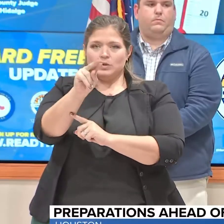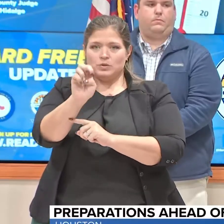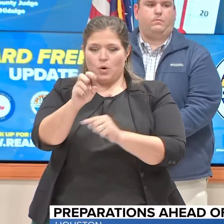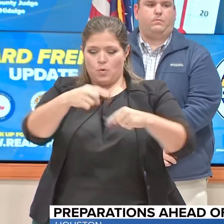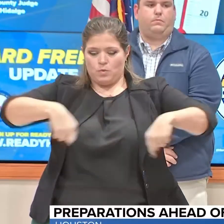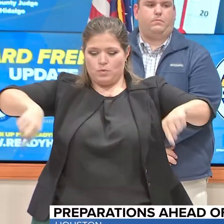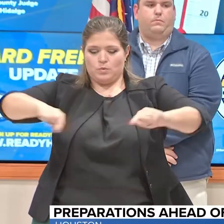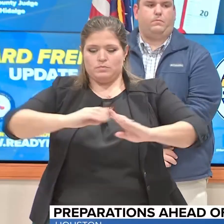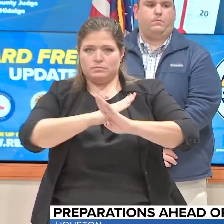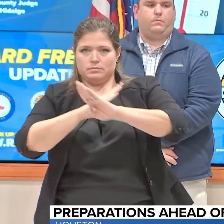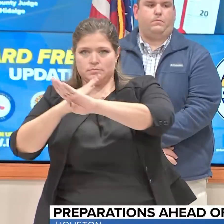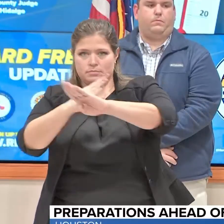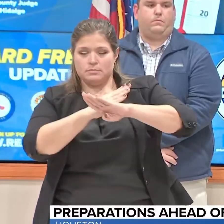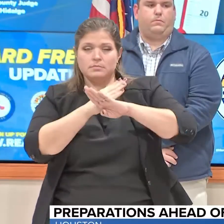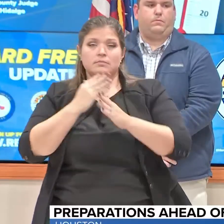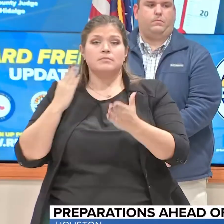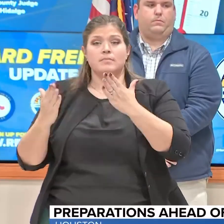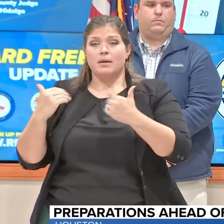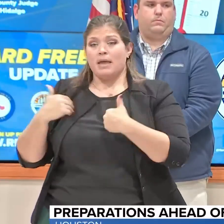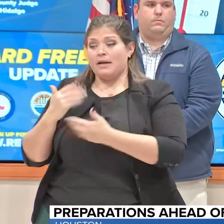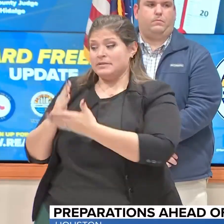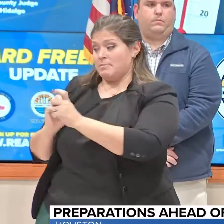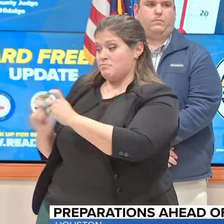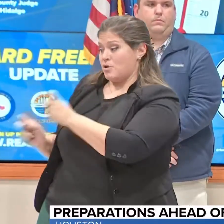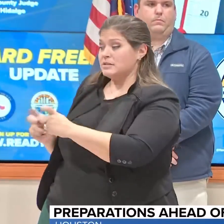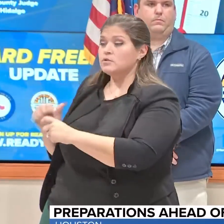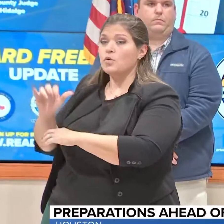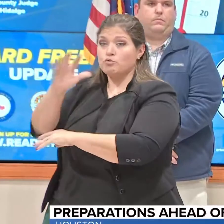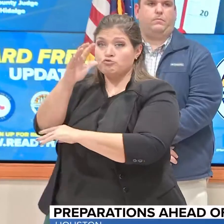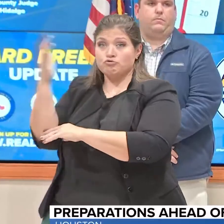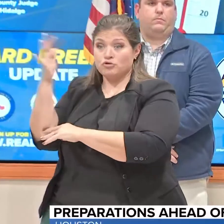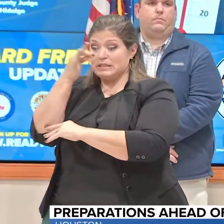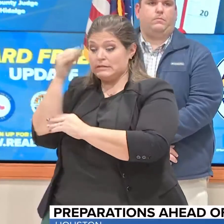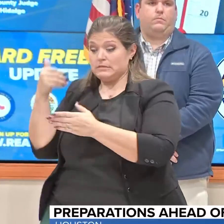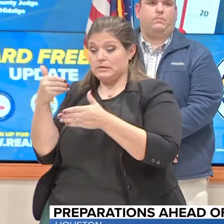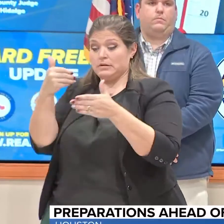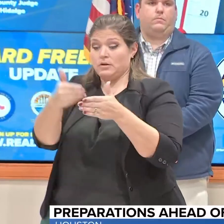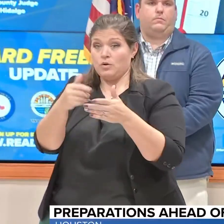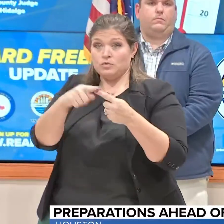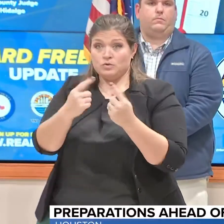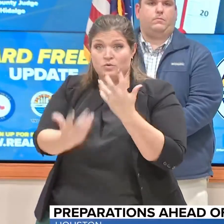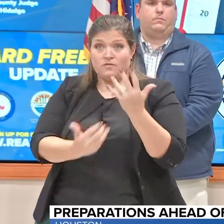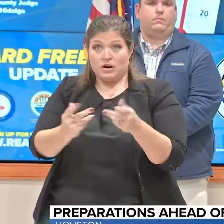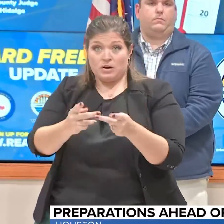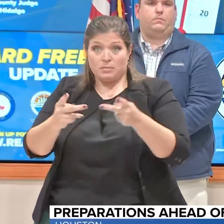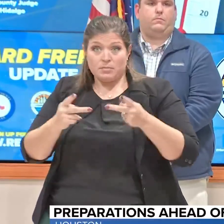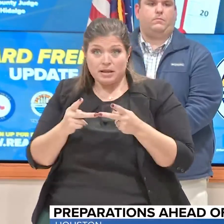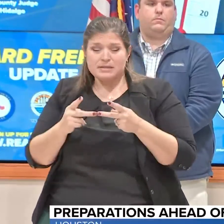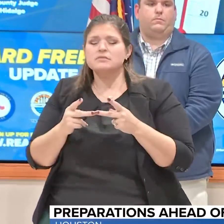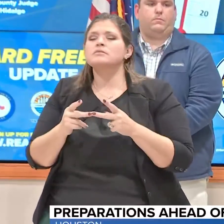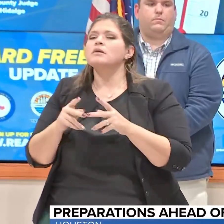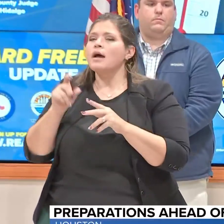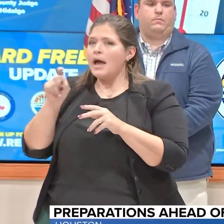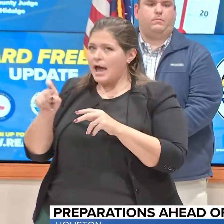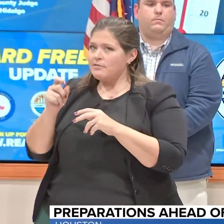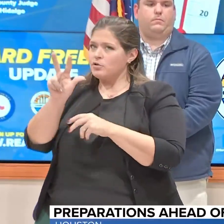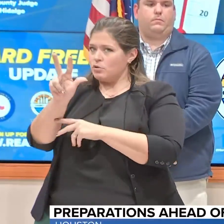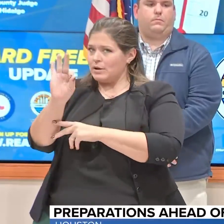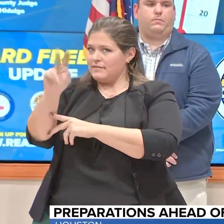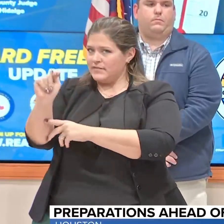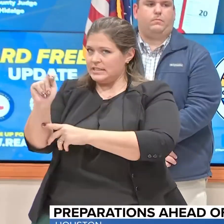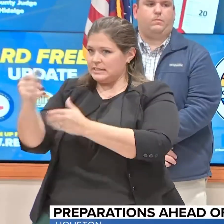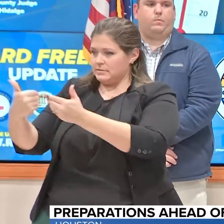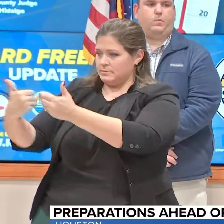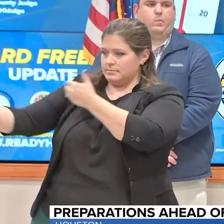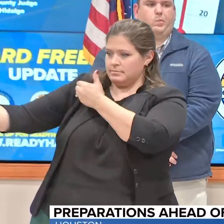under those trees. We may have our trees located in an area that is close to a fireplace or a space heater. So keep that 3 feet.